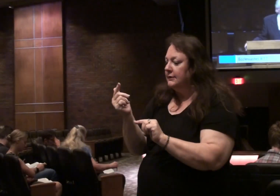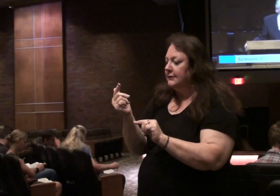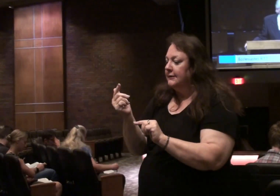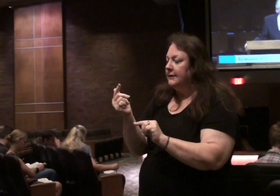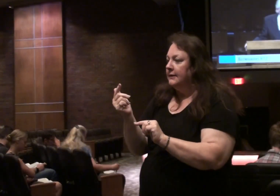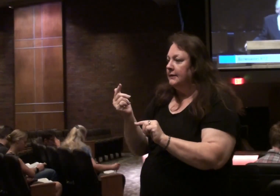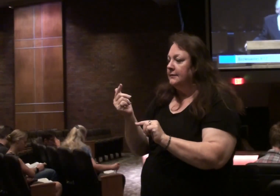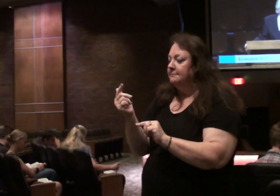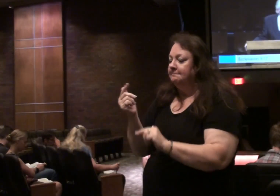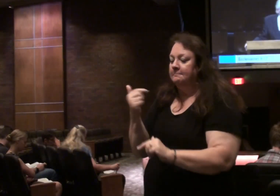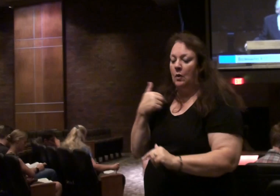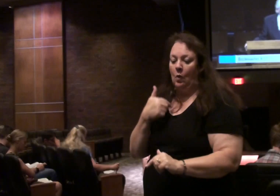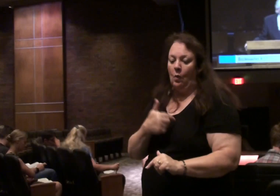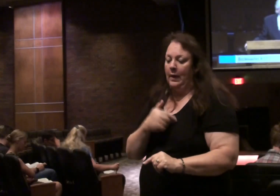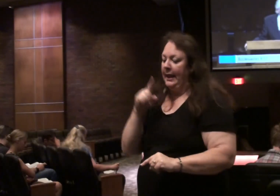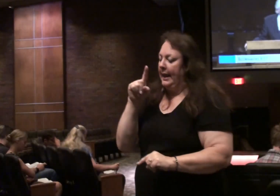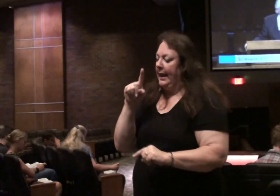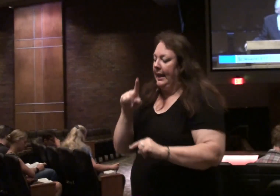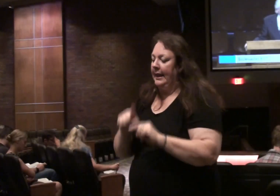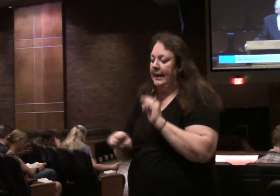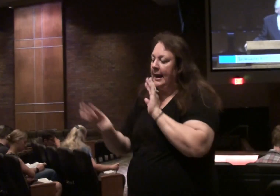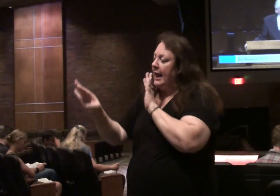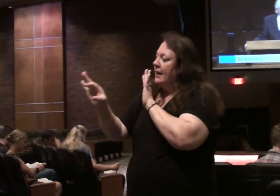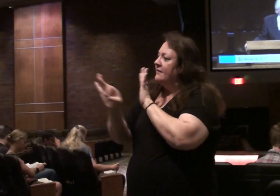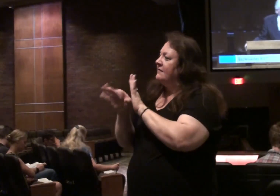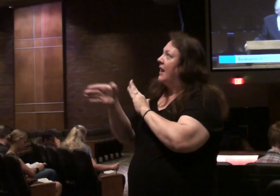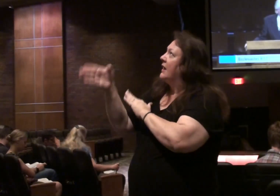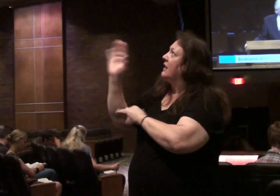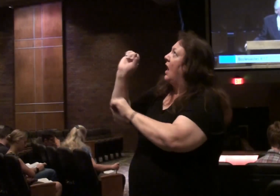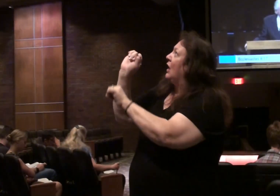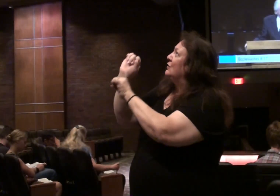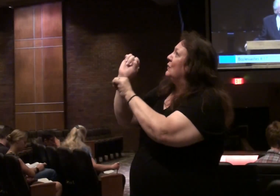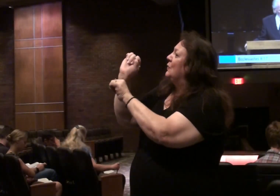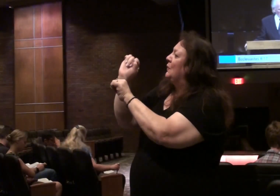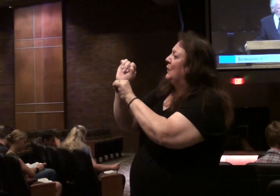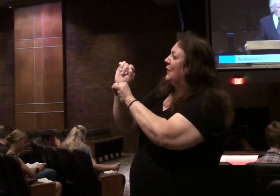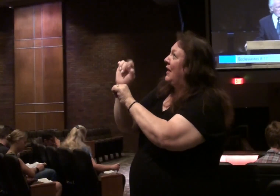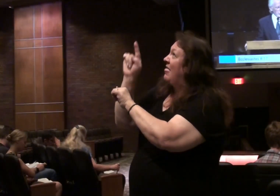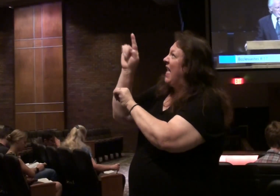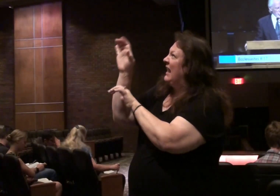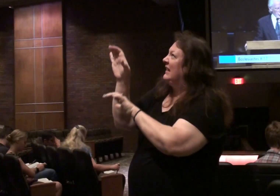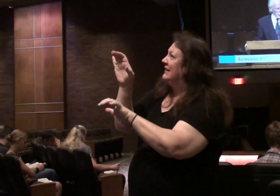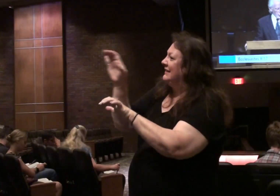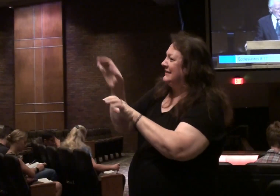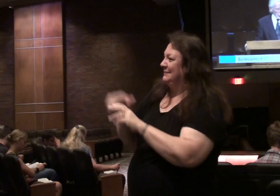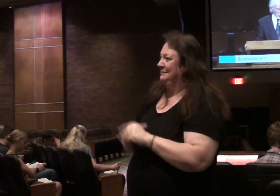I concluded that man cannot discover the work which has been done under the sun.